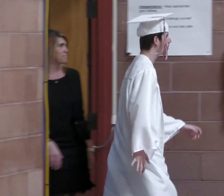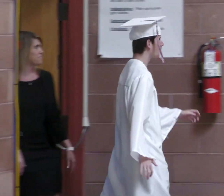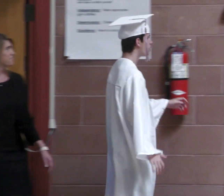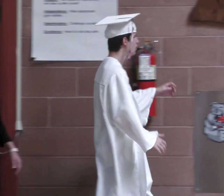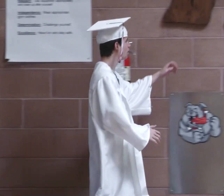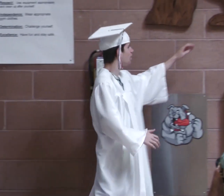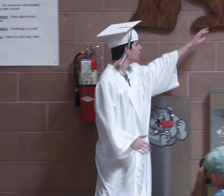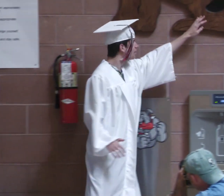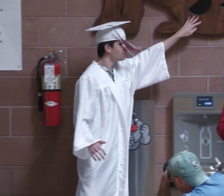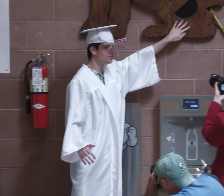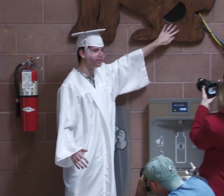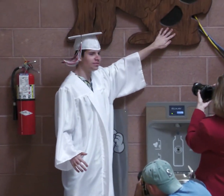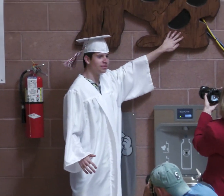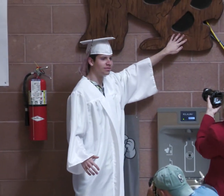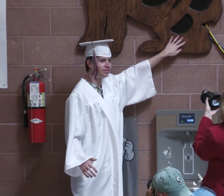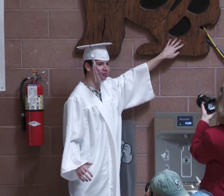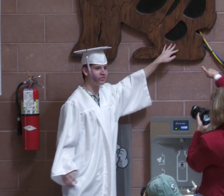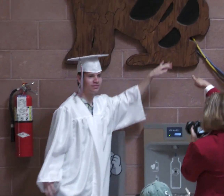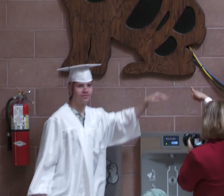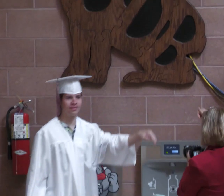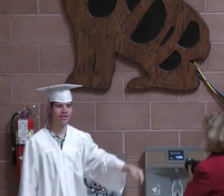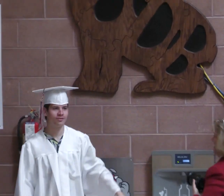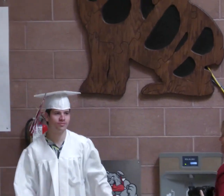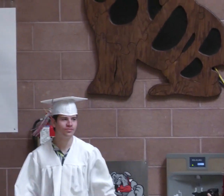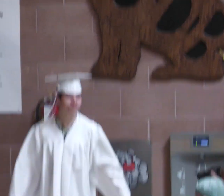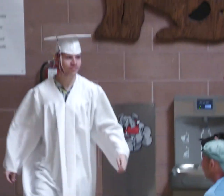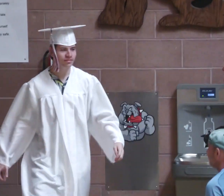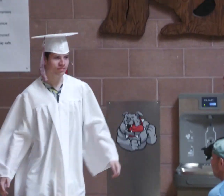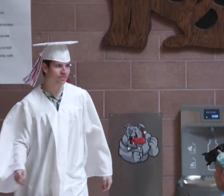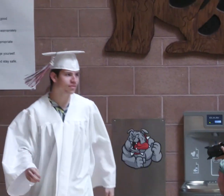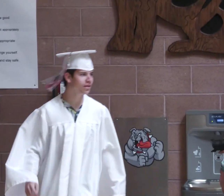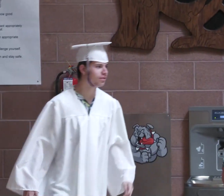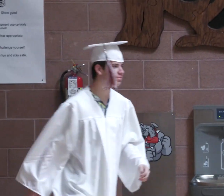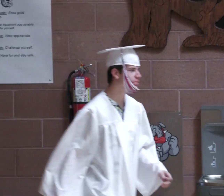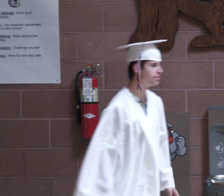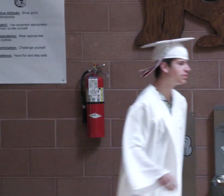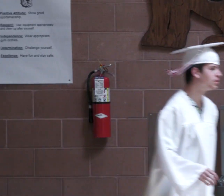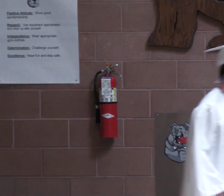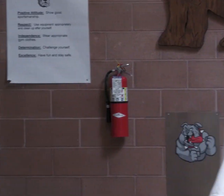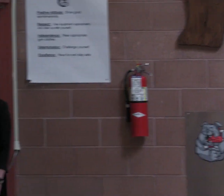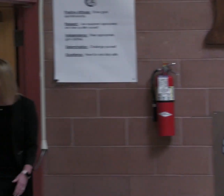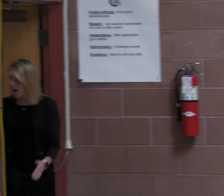Jackson Johnson touches the bulldog's paw, poses for a picture, and walks in.